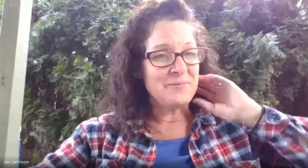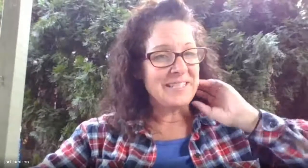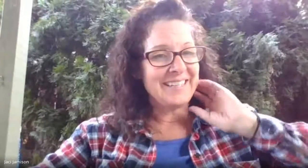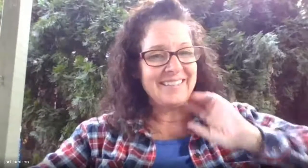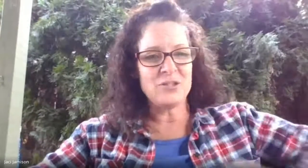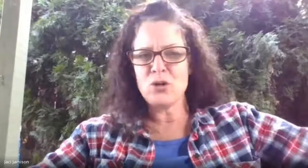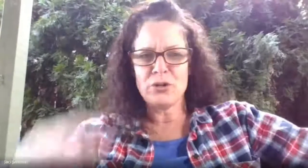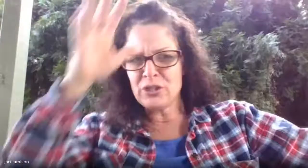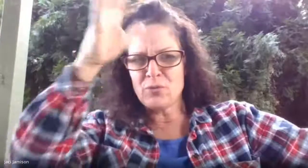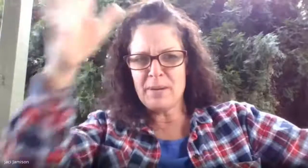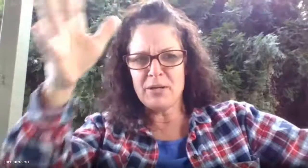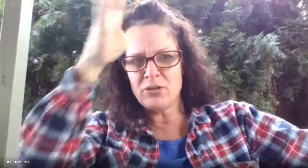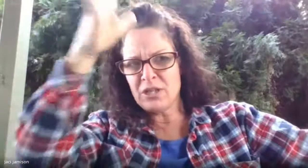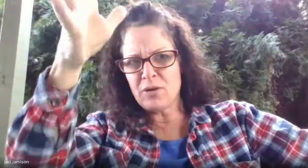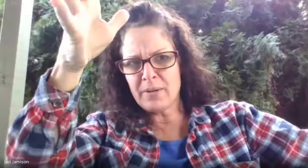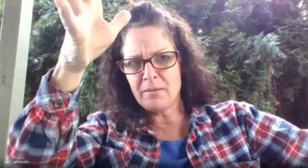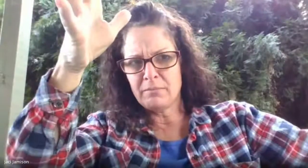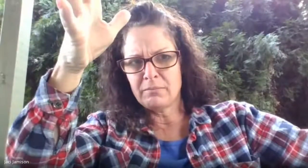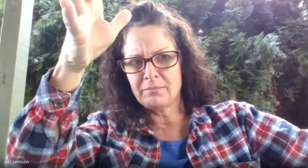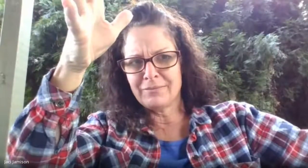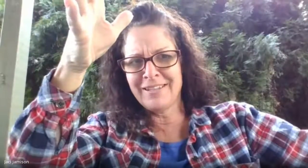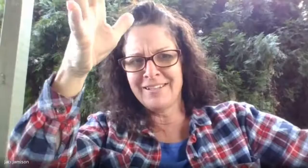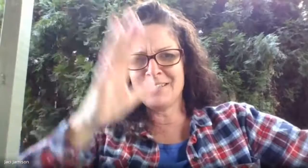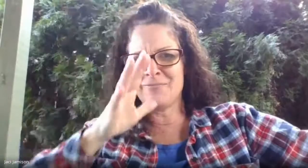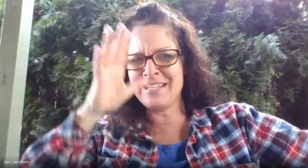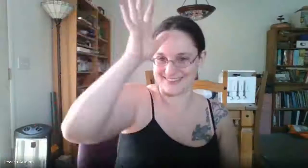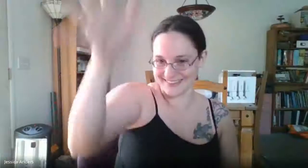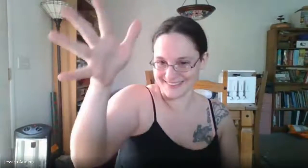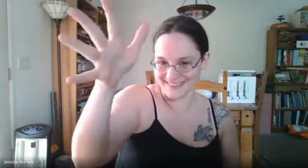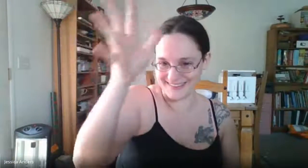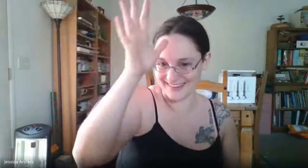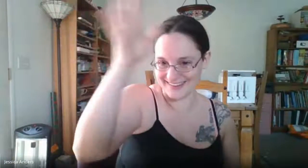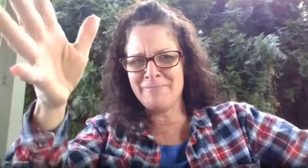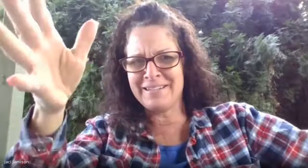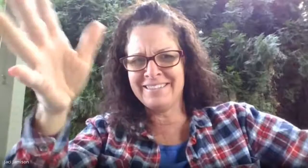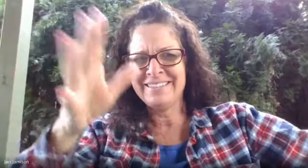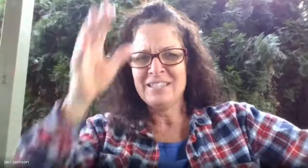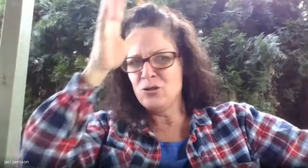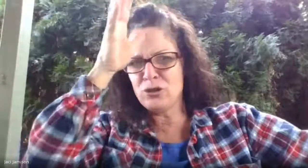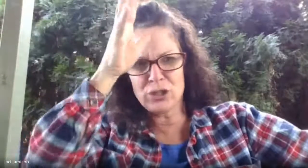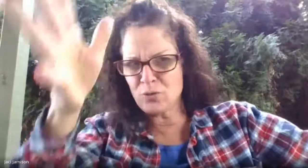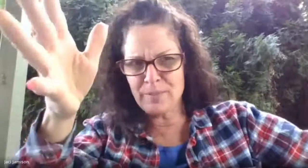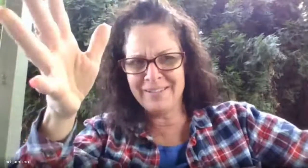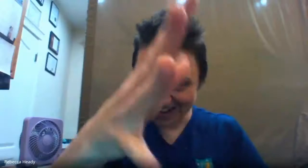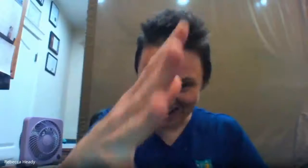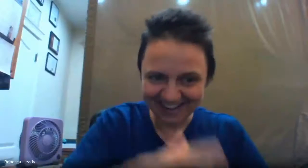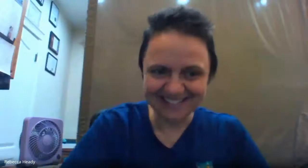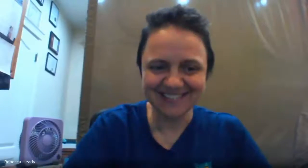you don't say grandpa, you just say grandpa. And I said, wait, right. I taught grandpa. No, you just straight out